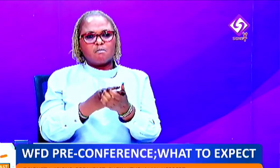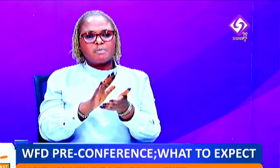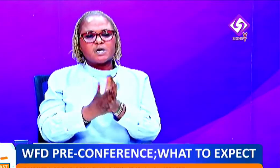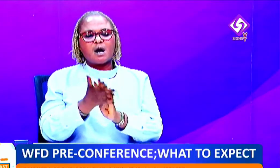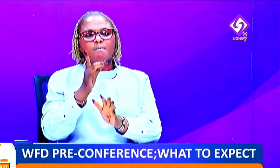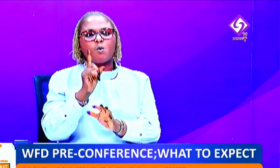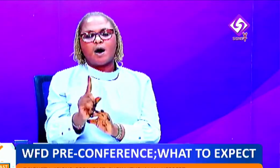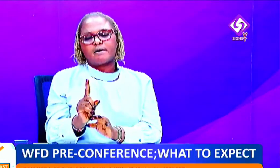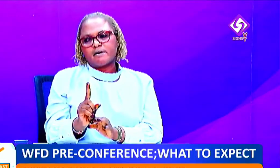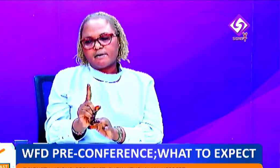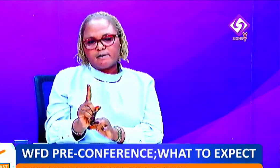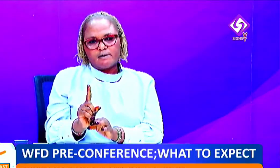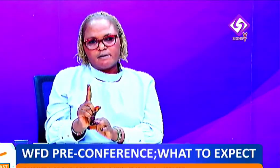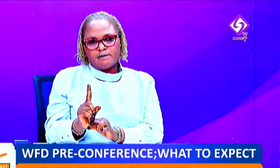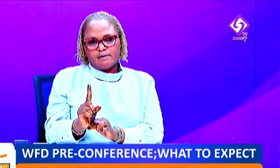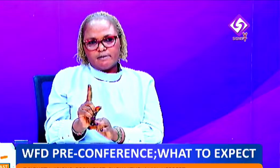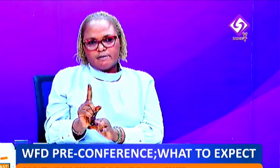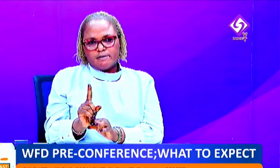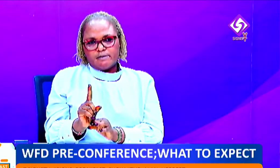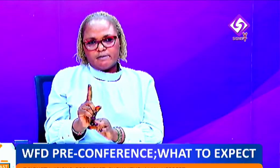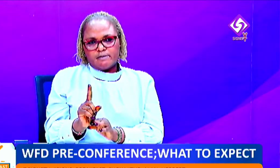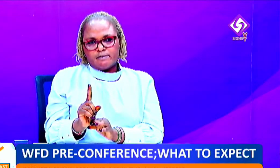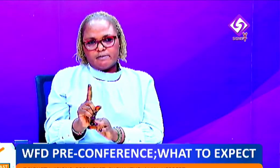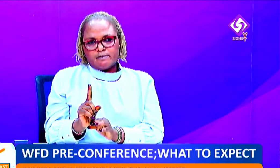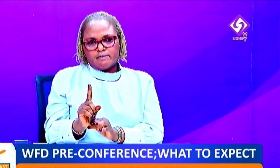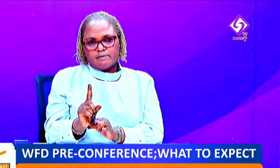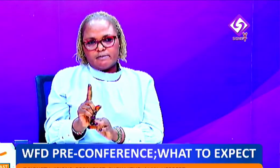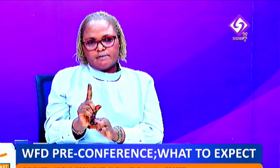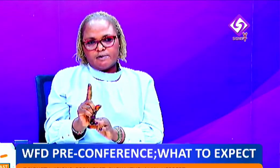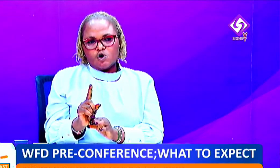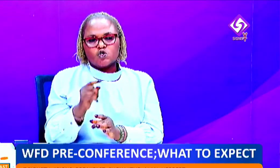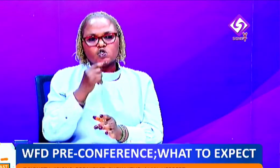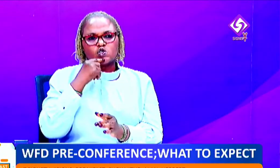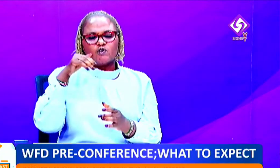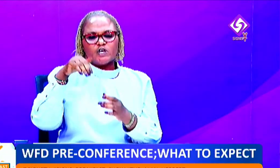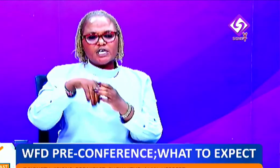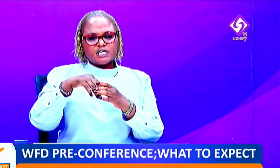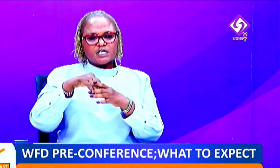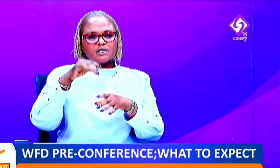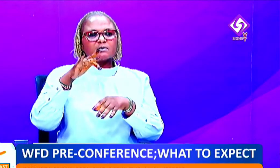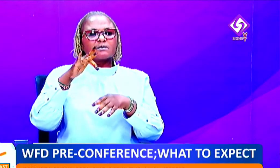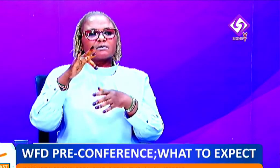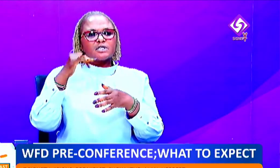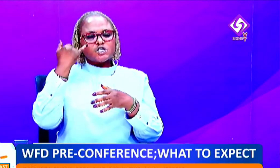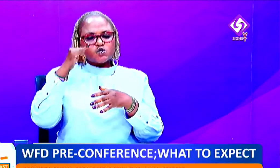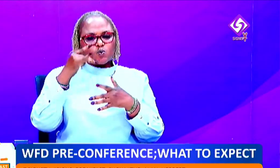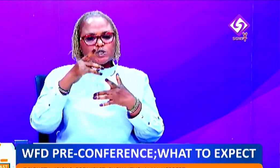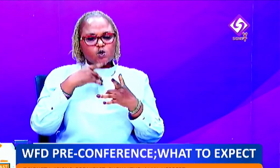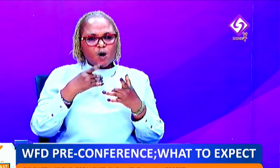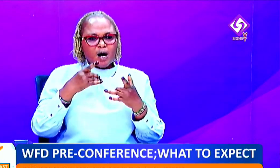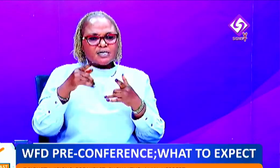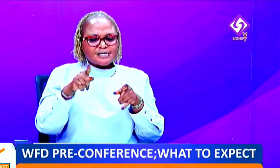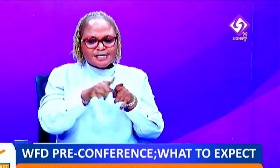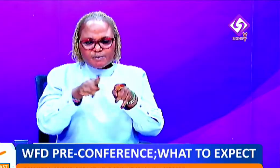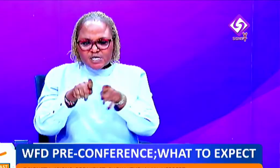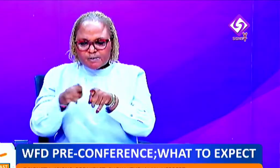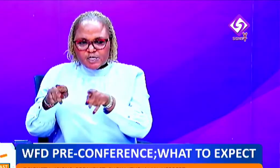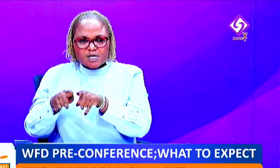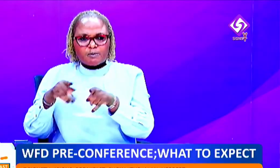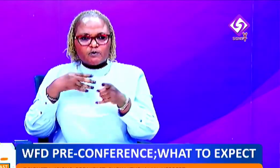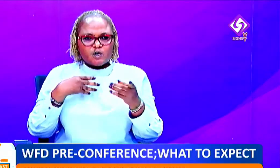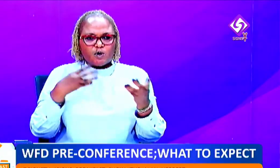needed to be streamlined so that they could become one document that then would later on be pushed to Parliament. So those processes